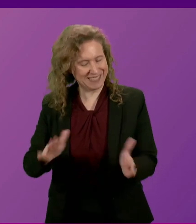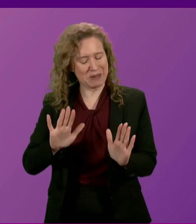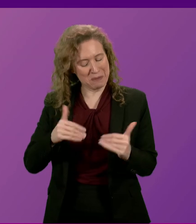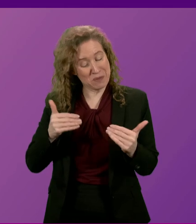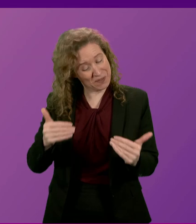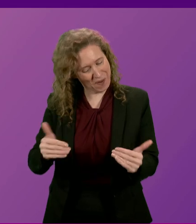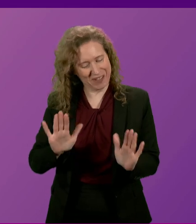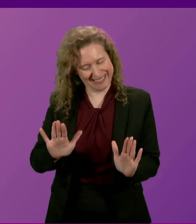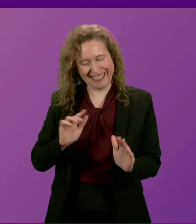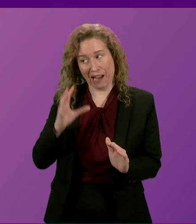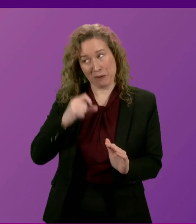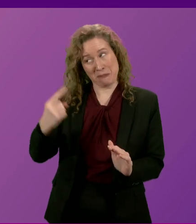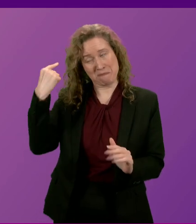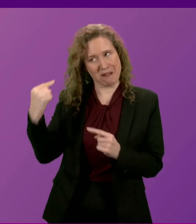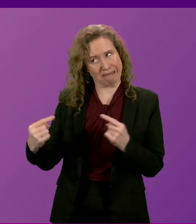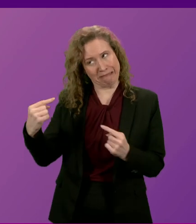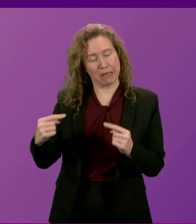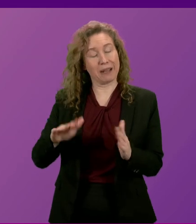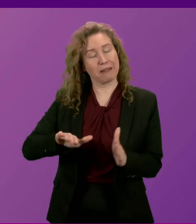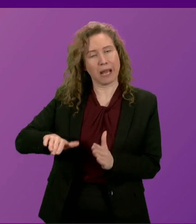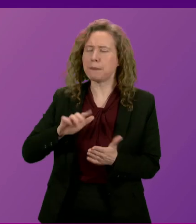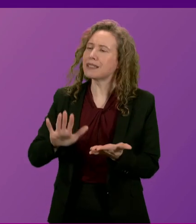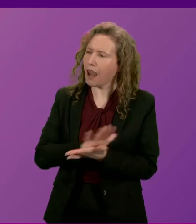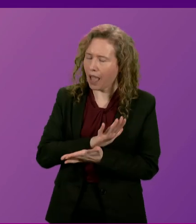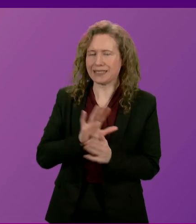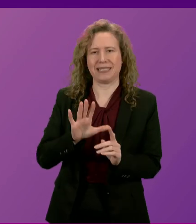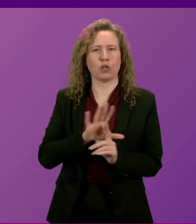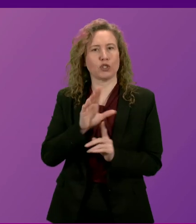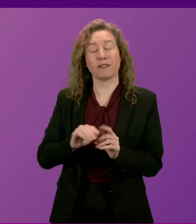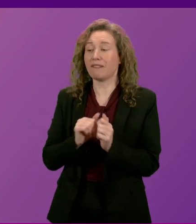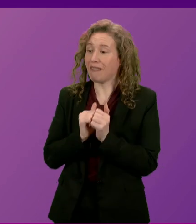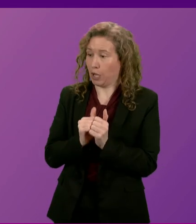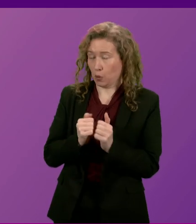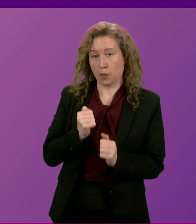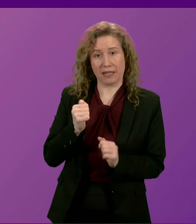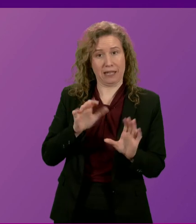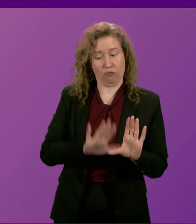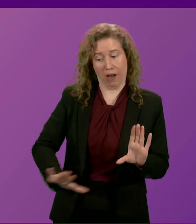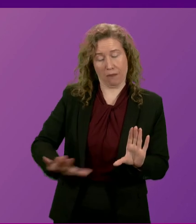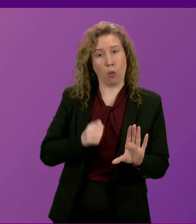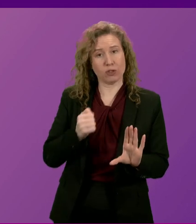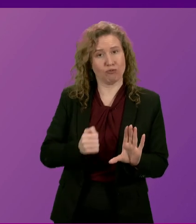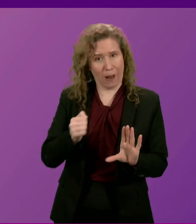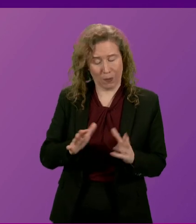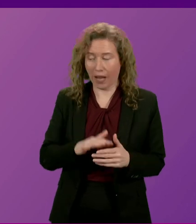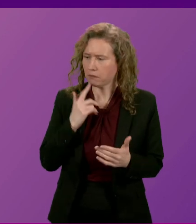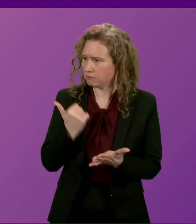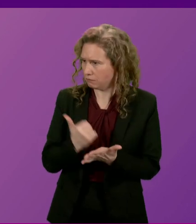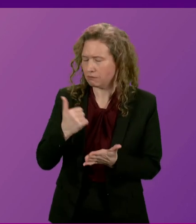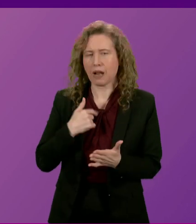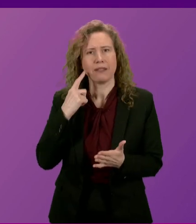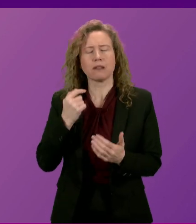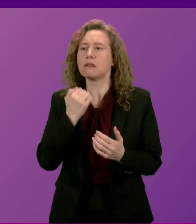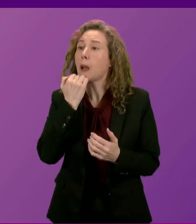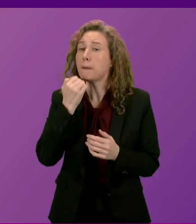particular position. So I'm delighted the Conservatives value the Borders Railway. I think it's super. I think it's tremendous, the level of